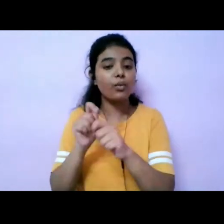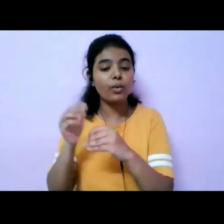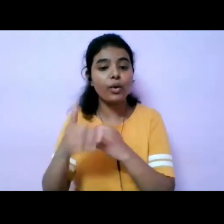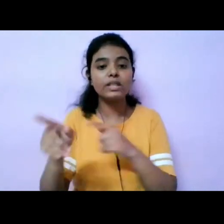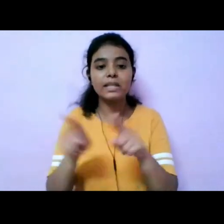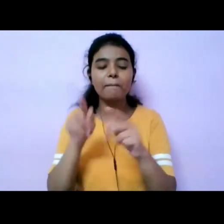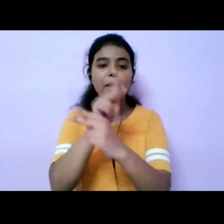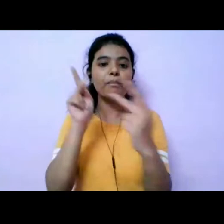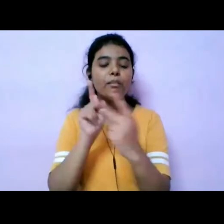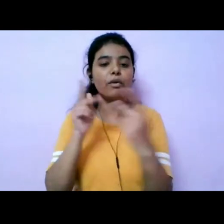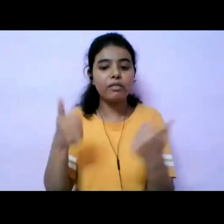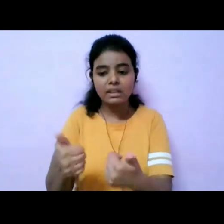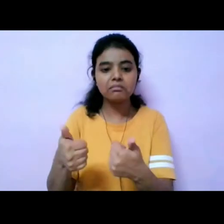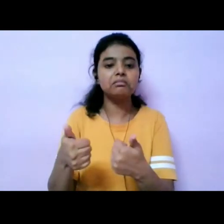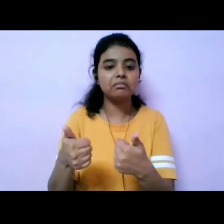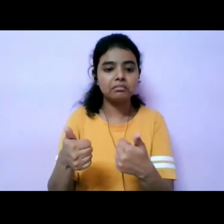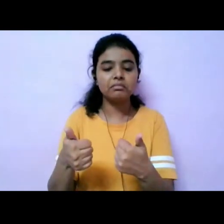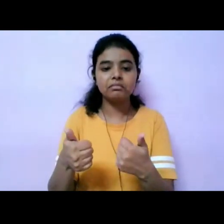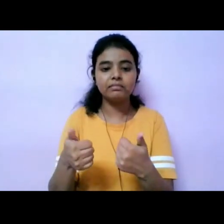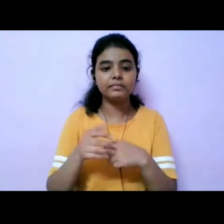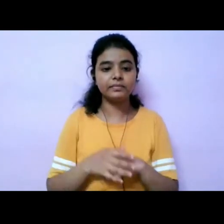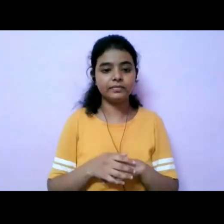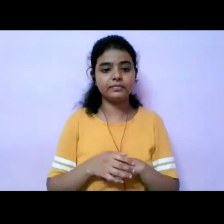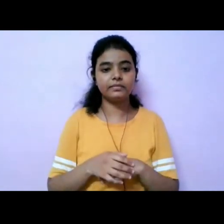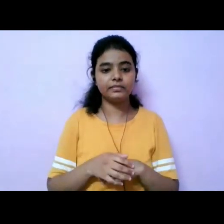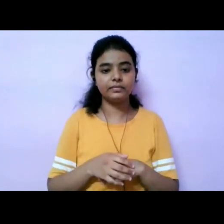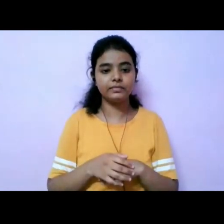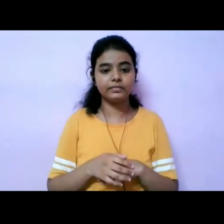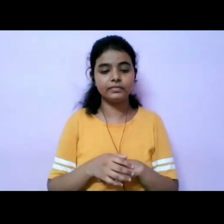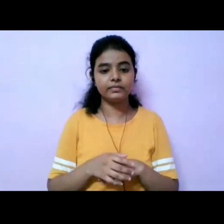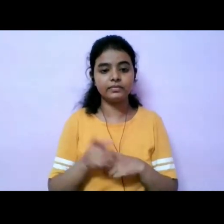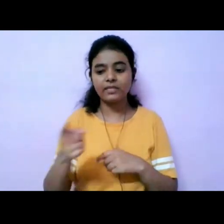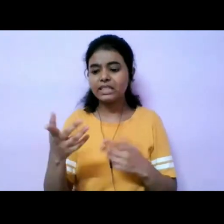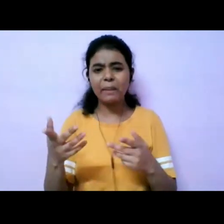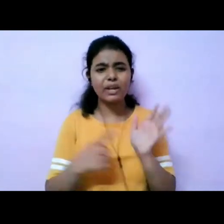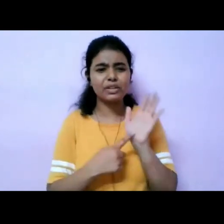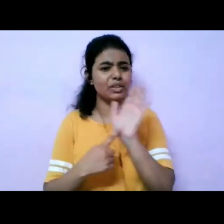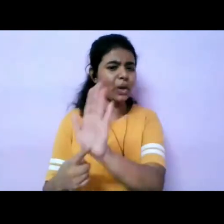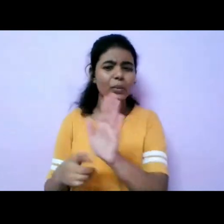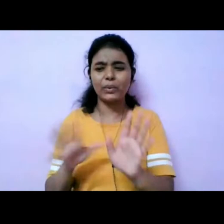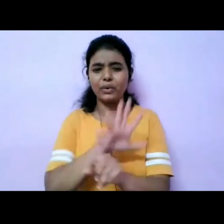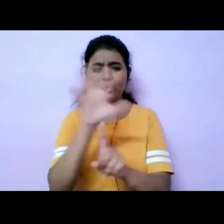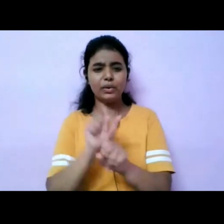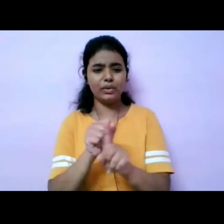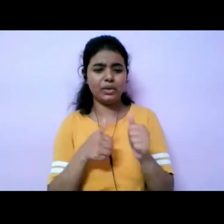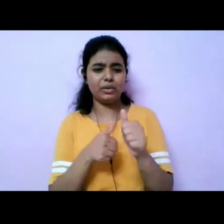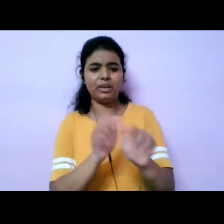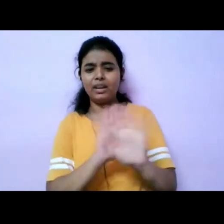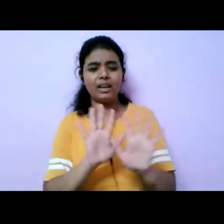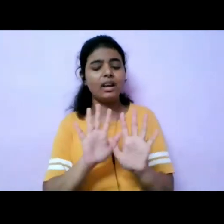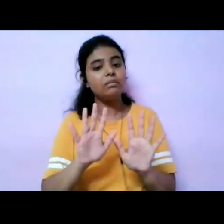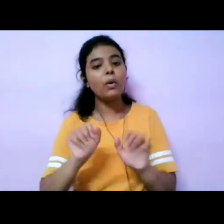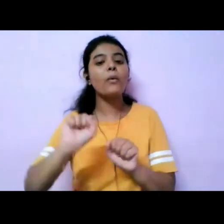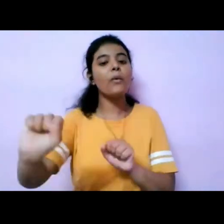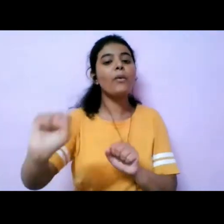Imperfect and extraordinary are not of or pertaining to custom in Western thought, though,